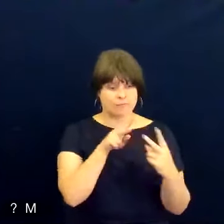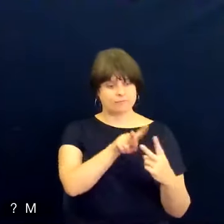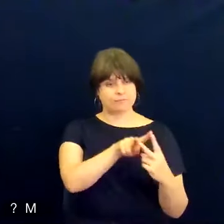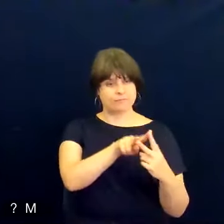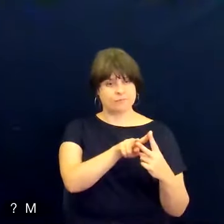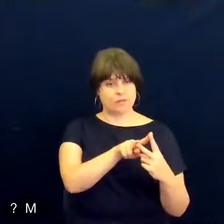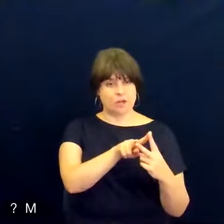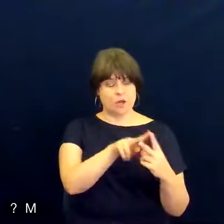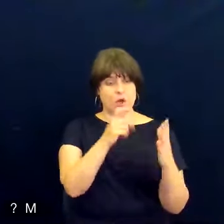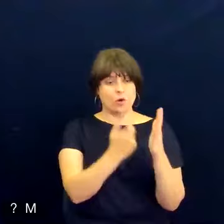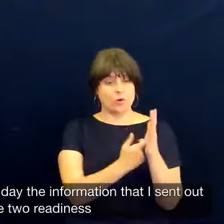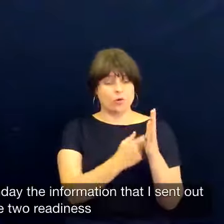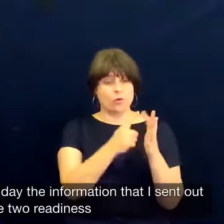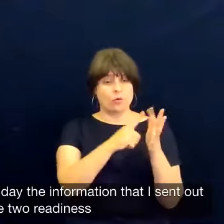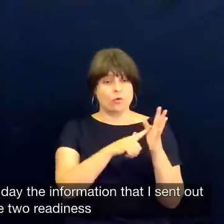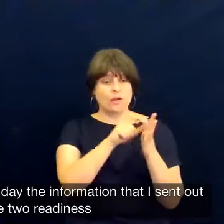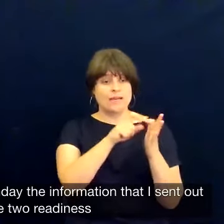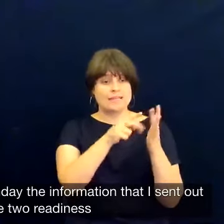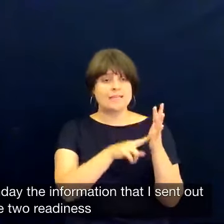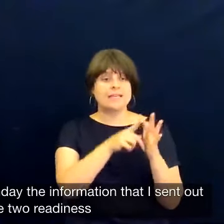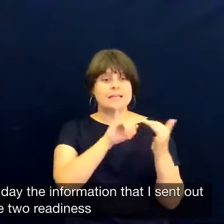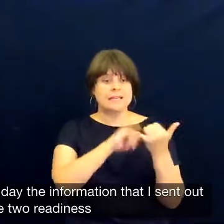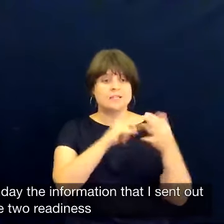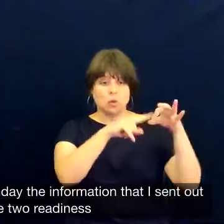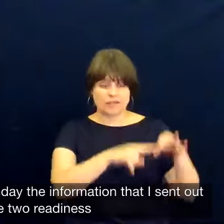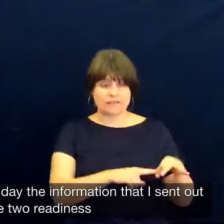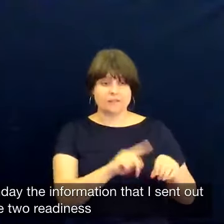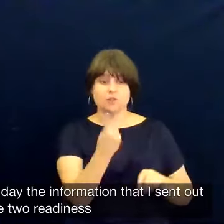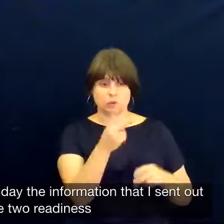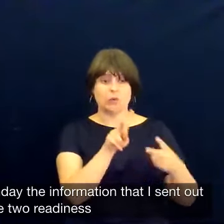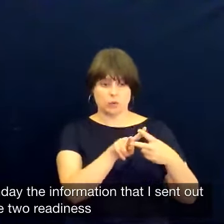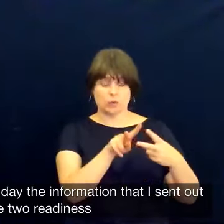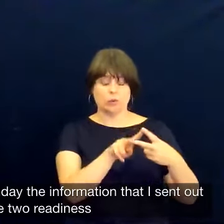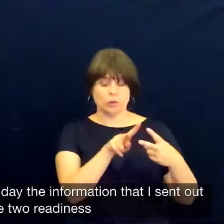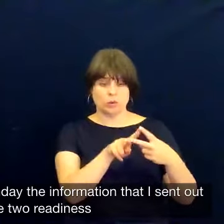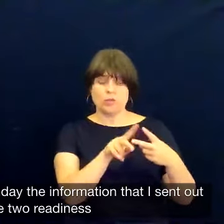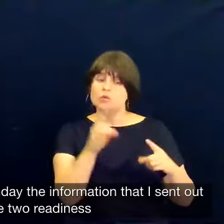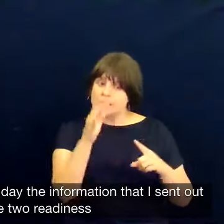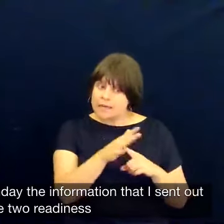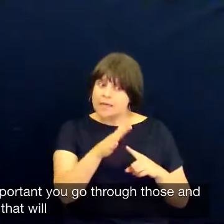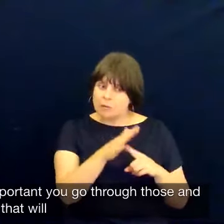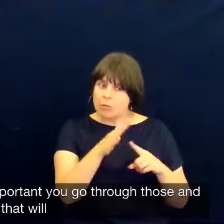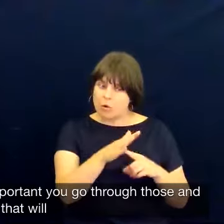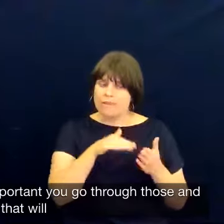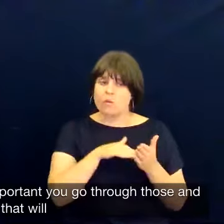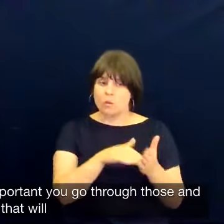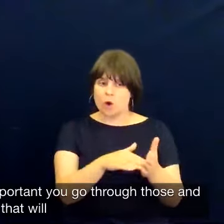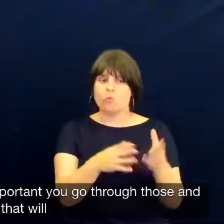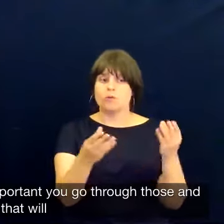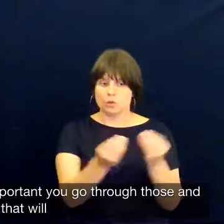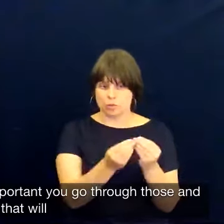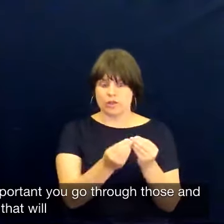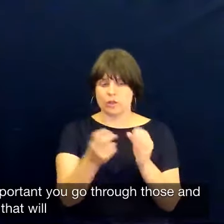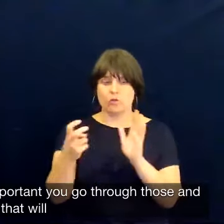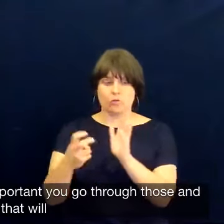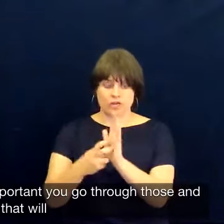readiness quizzes. So it's really important you go through those, and that will help you with your registration form.